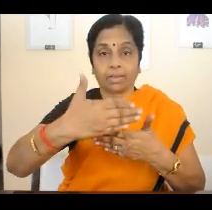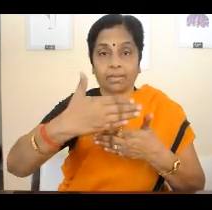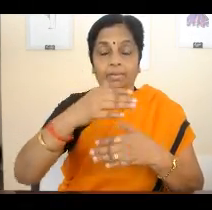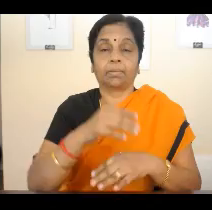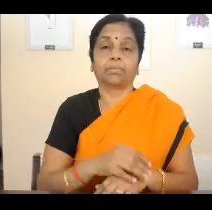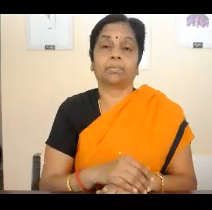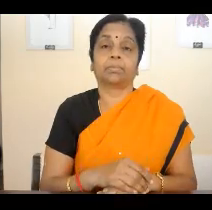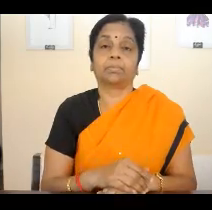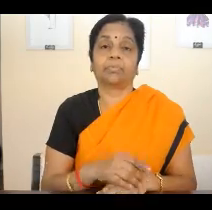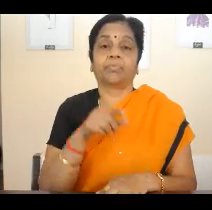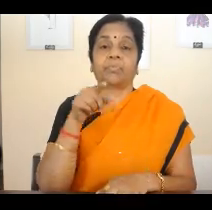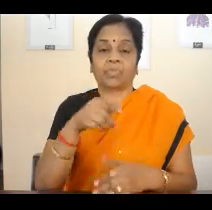to this list.